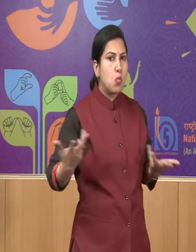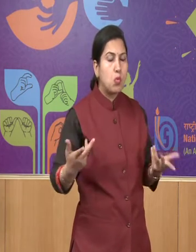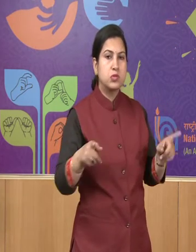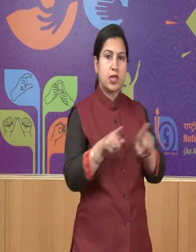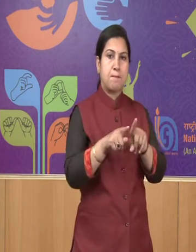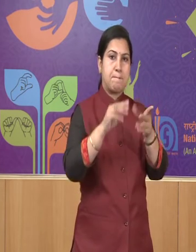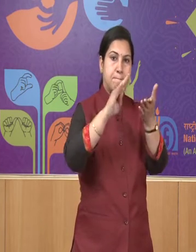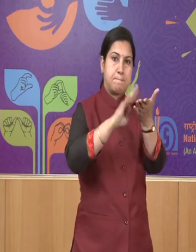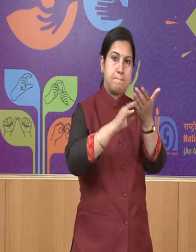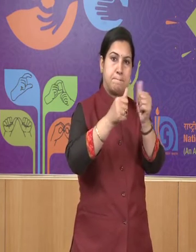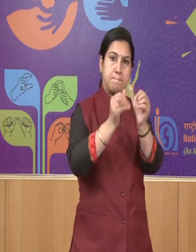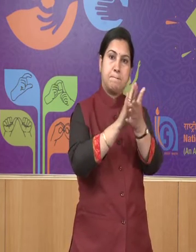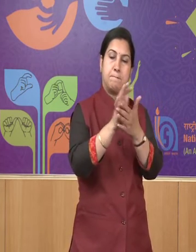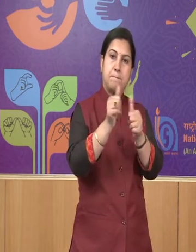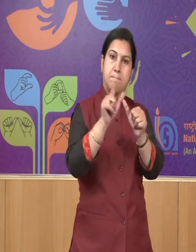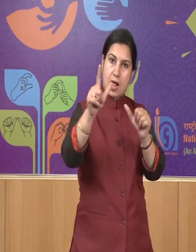the Mahalwari,